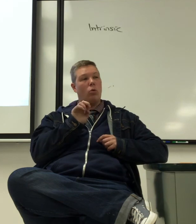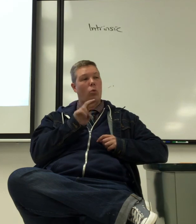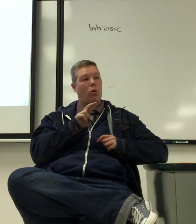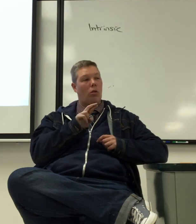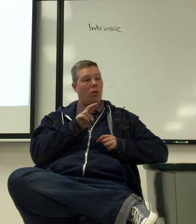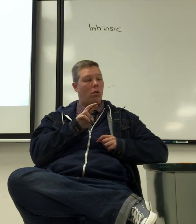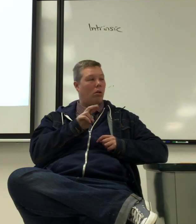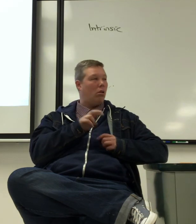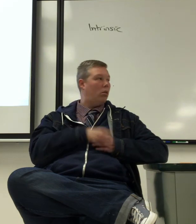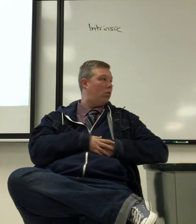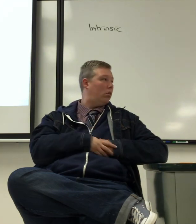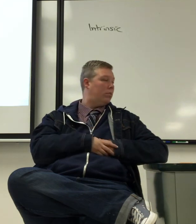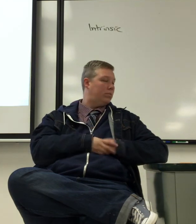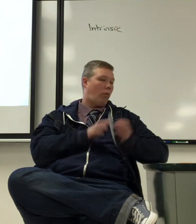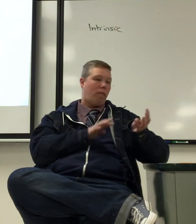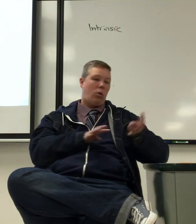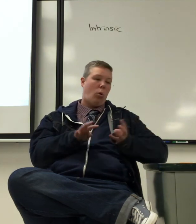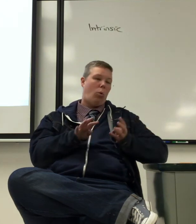Flowing blood